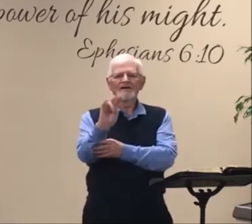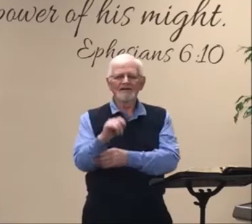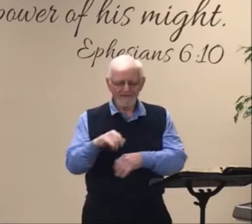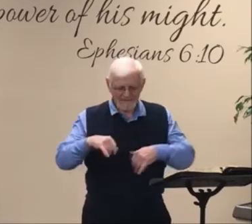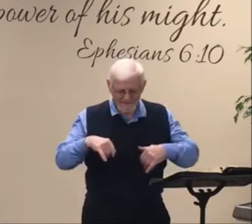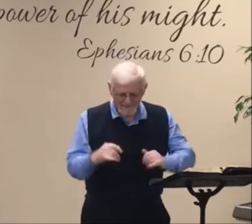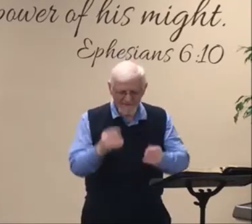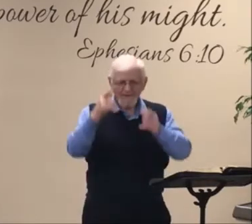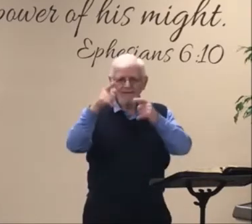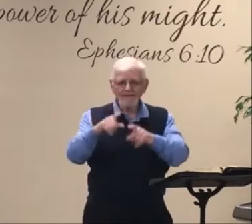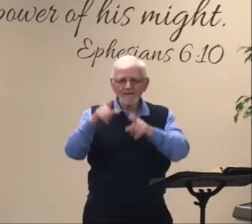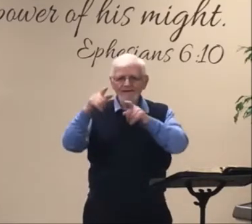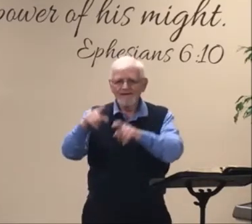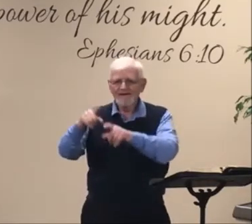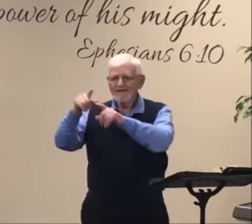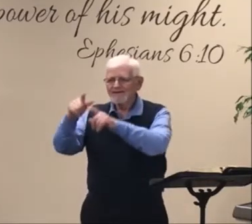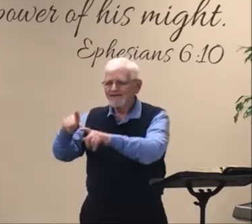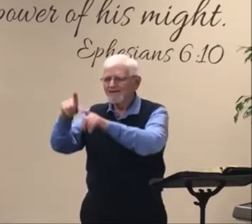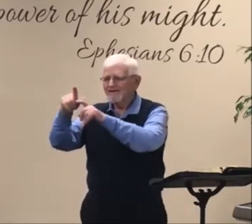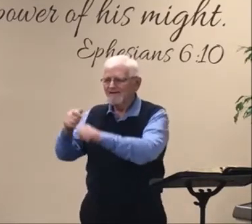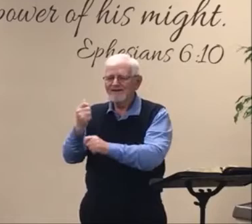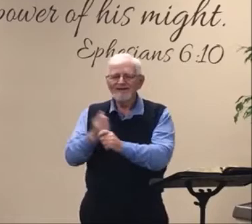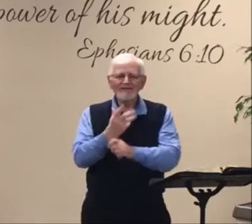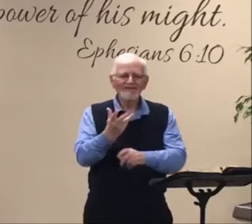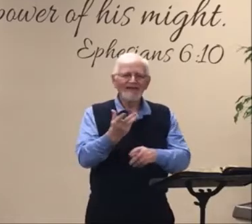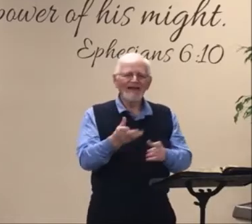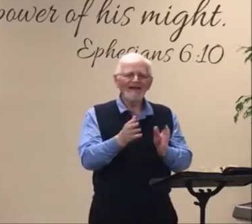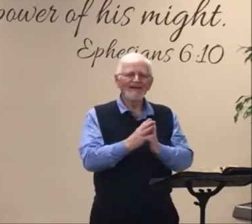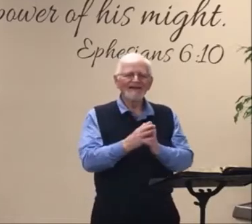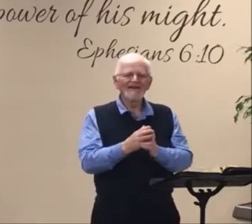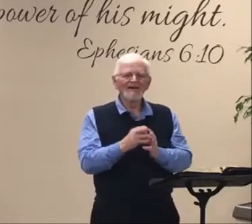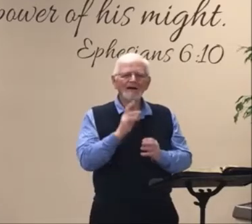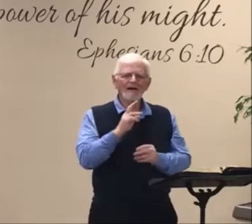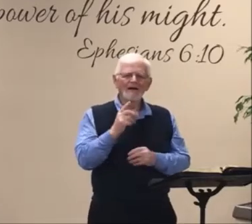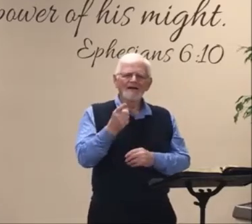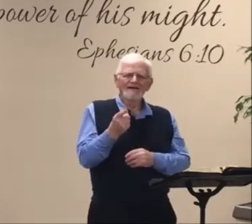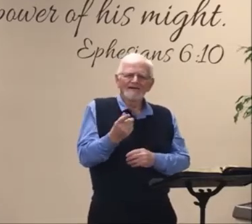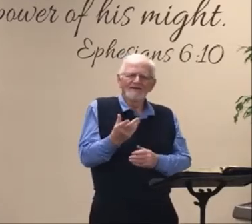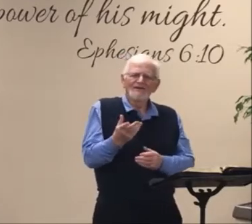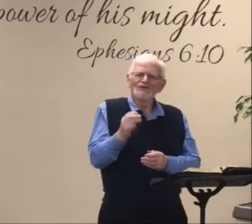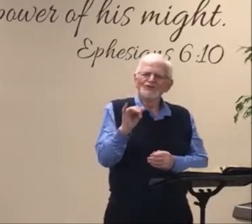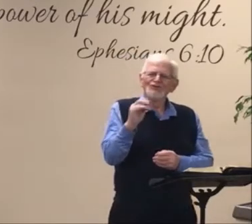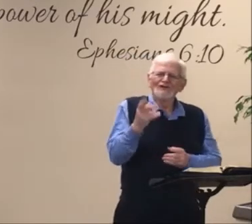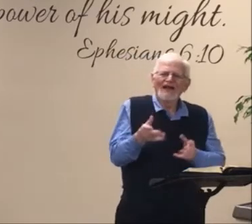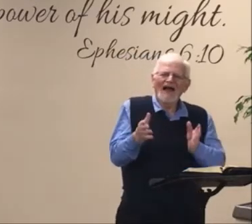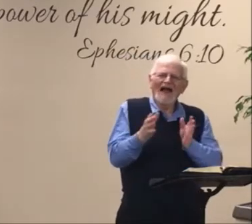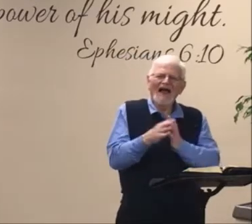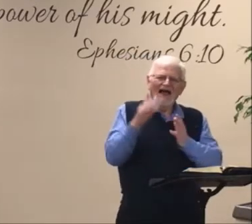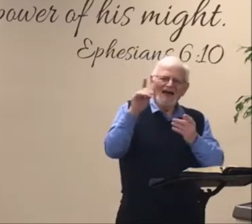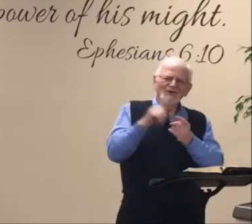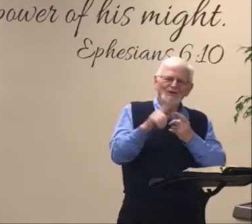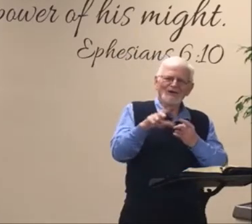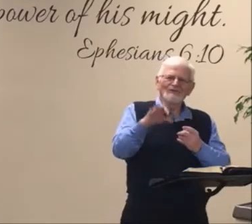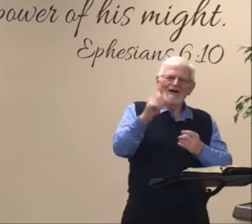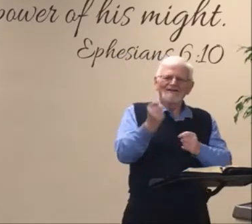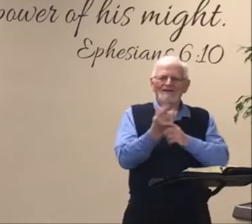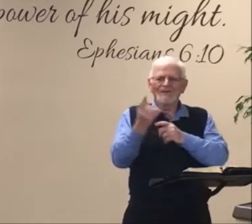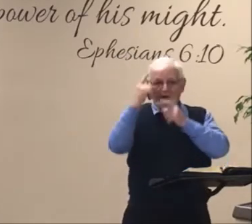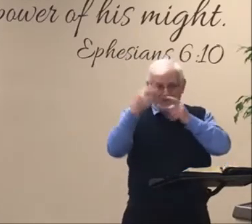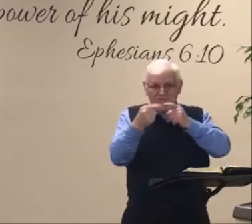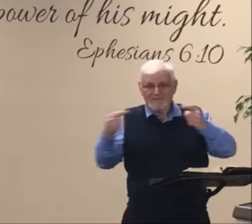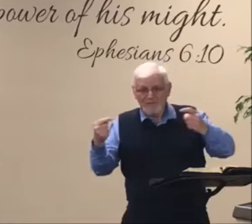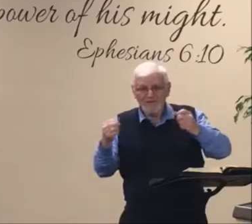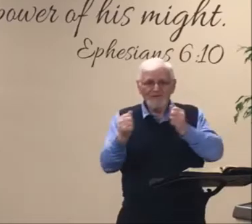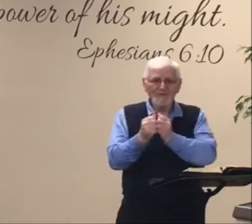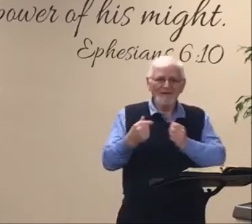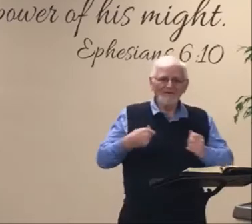in agreement on everything he asked. Are you just asking questions until you find something that you disagree with because the